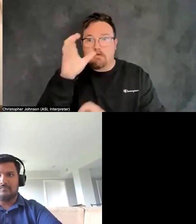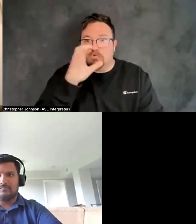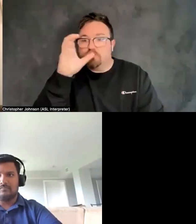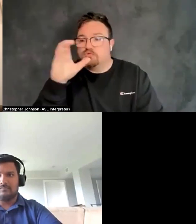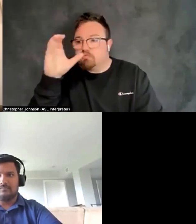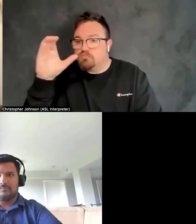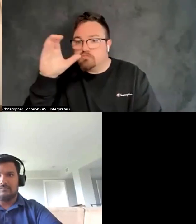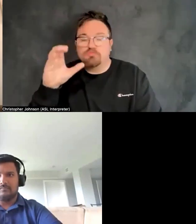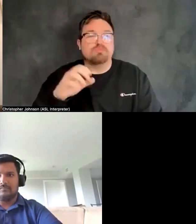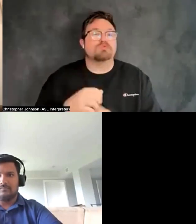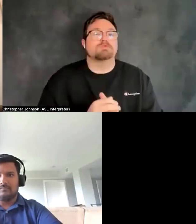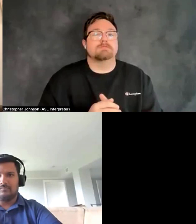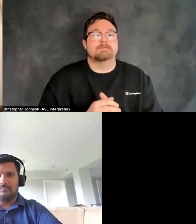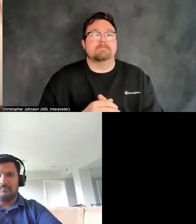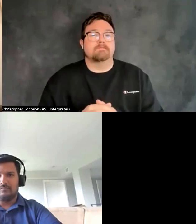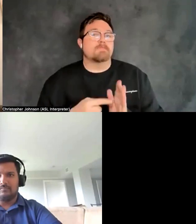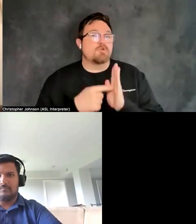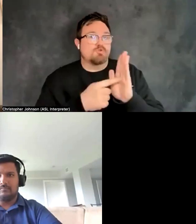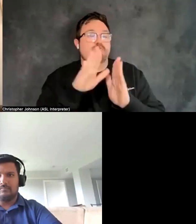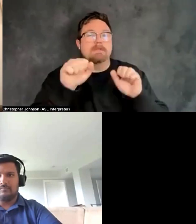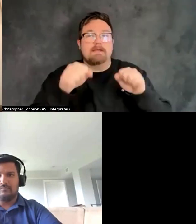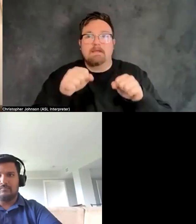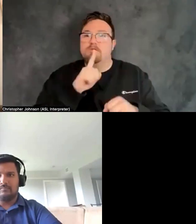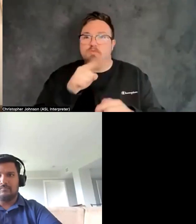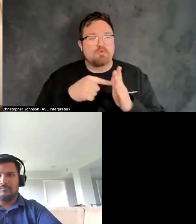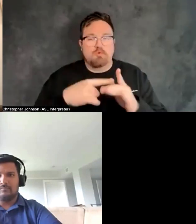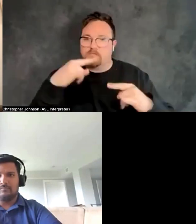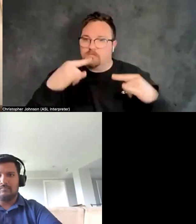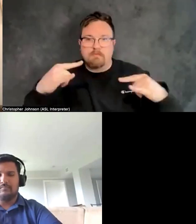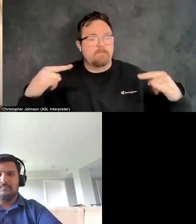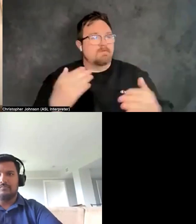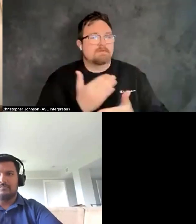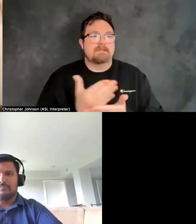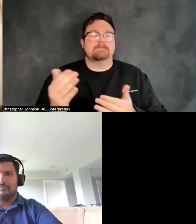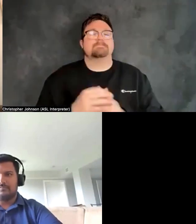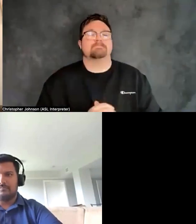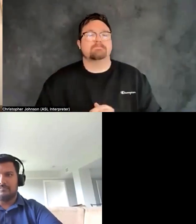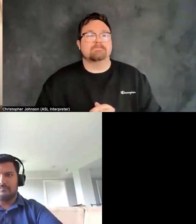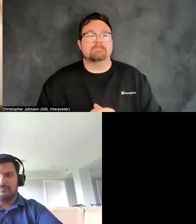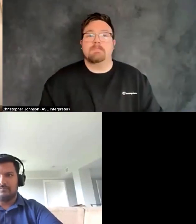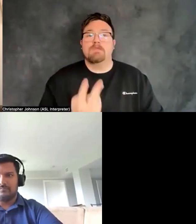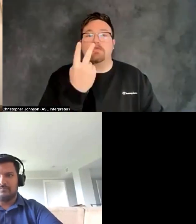to bring innovative solutions to diverse fields. These two distinguished panelists are here to share their